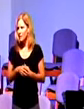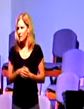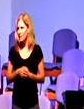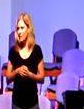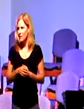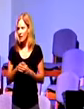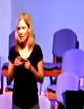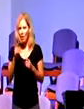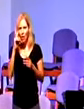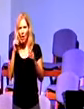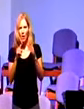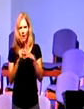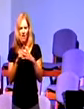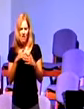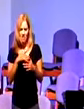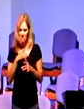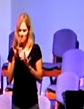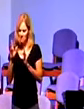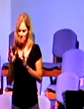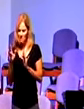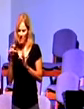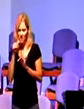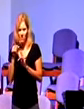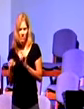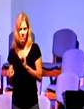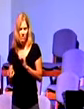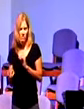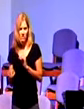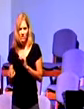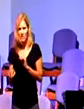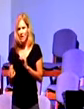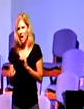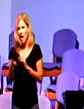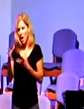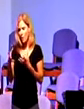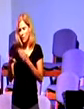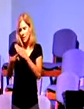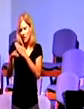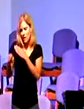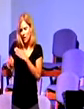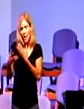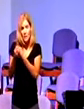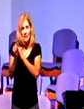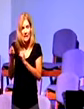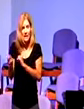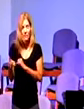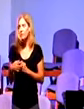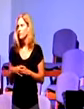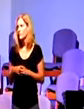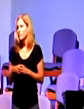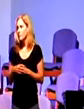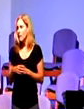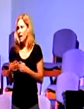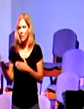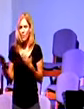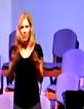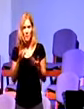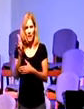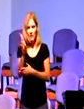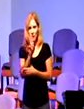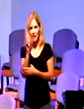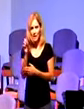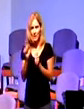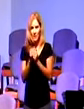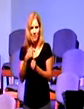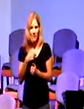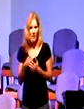And then suddenly, I felt bad for this little girl. I wanted to protect her. I wanted to save her. I want to take her back to the United States with